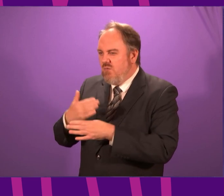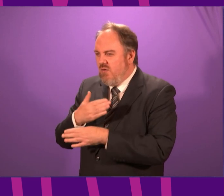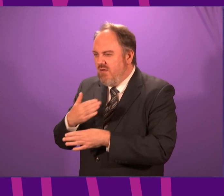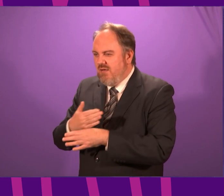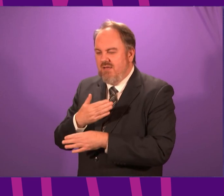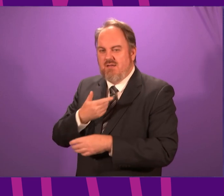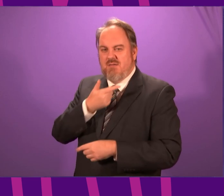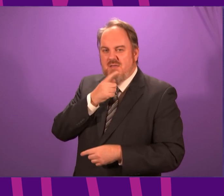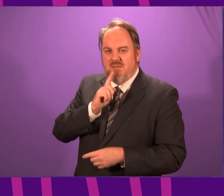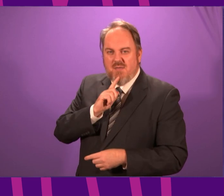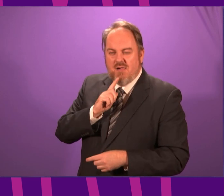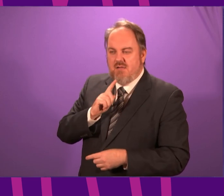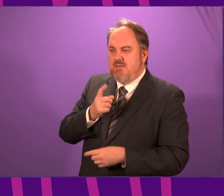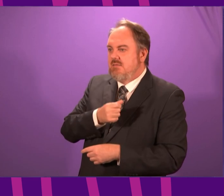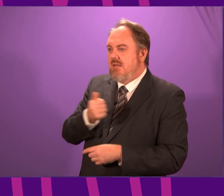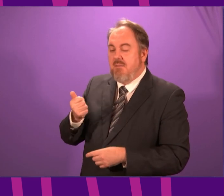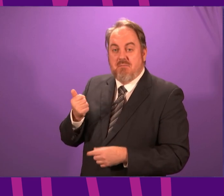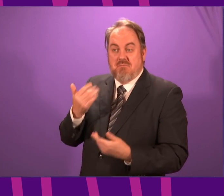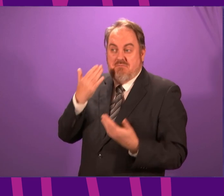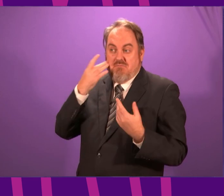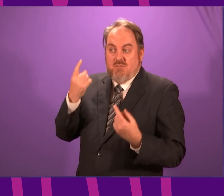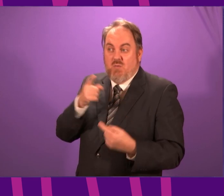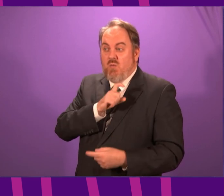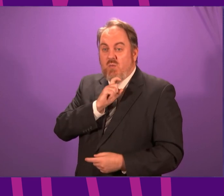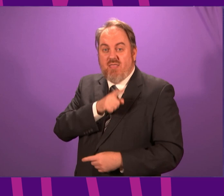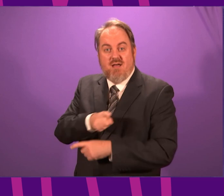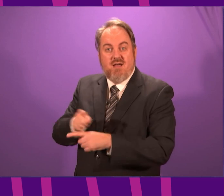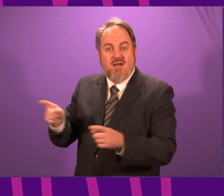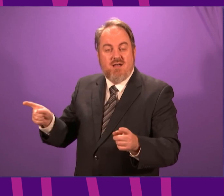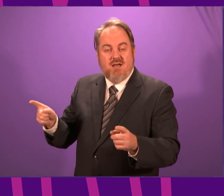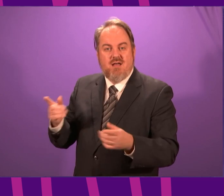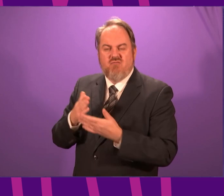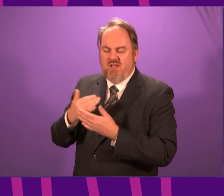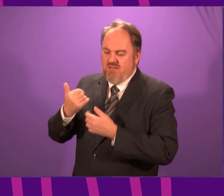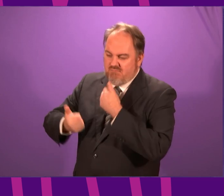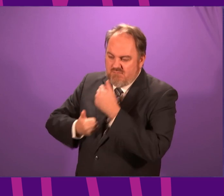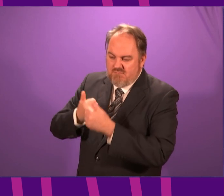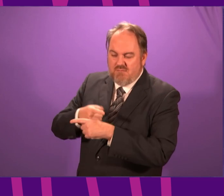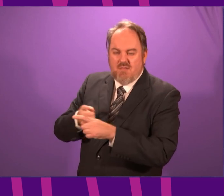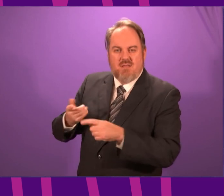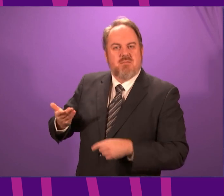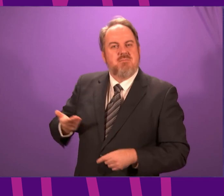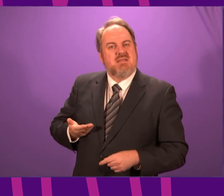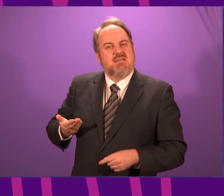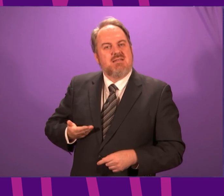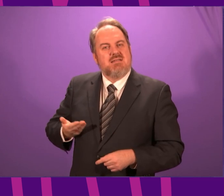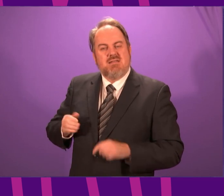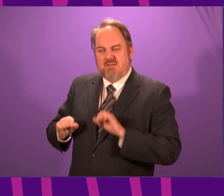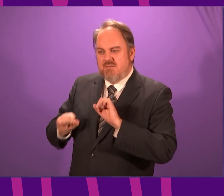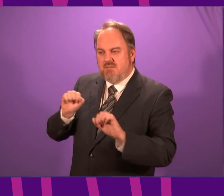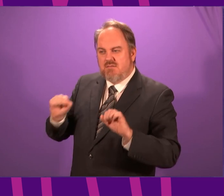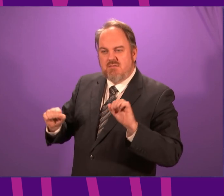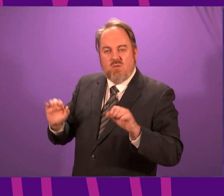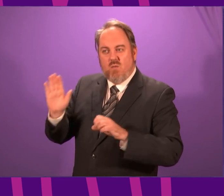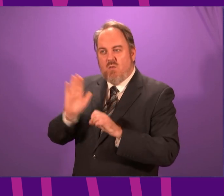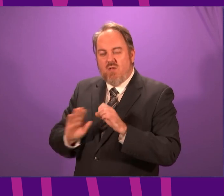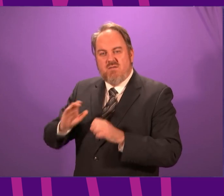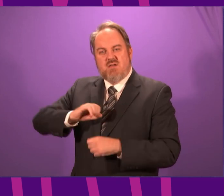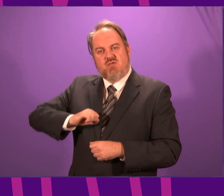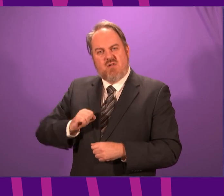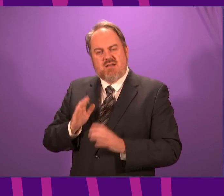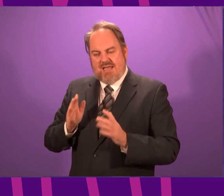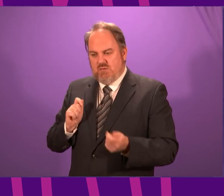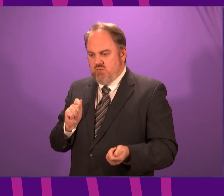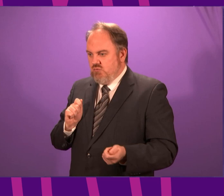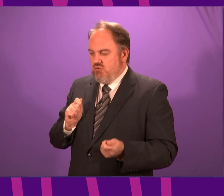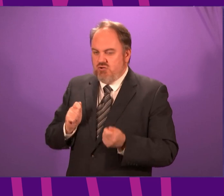scenes, perhaps unsung heroes in many cases, and to pay tribute to all the businesses across Scotland who have had to